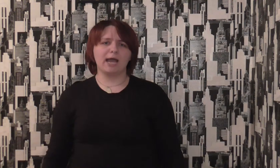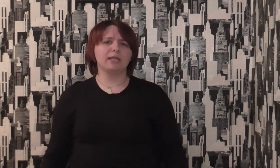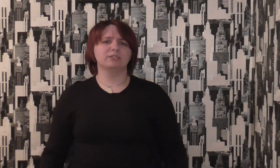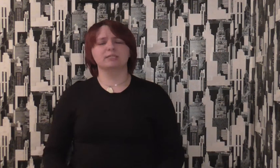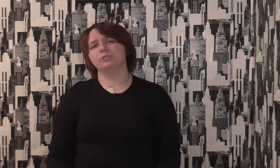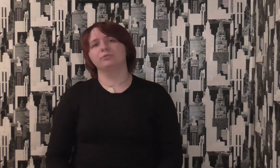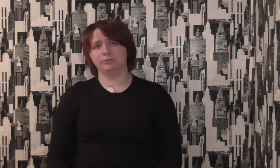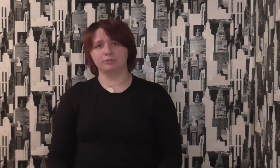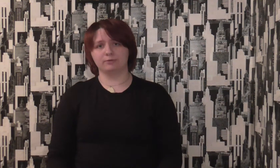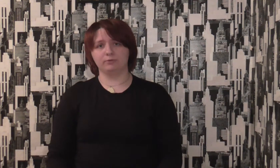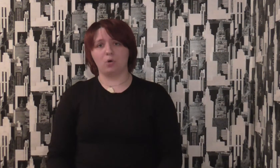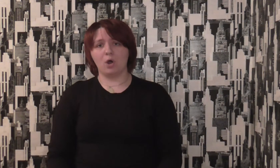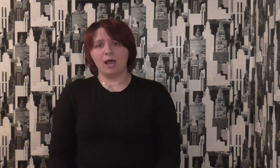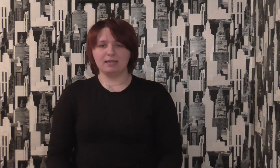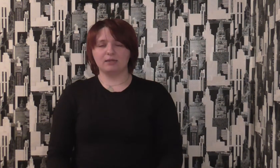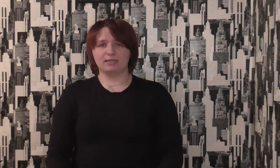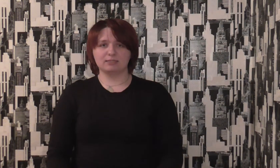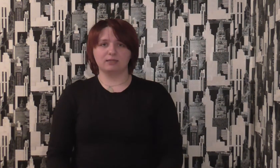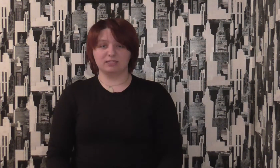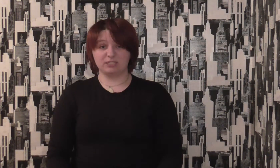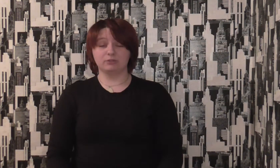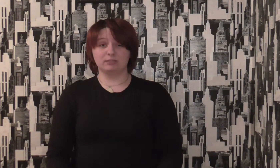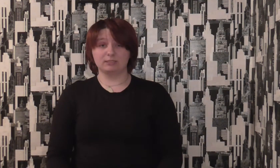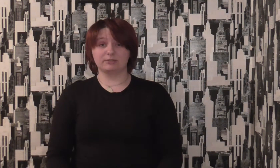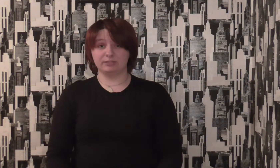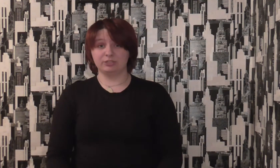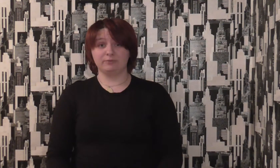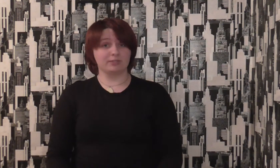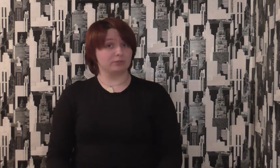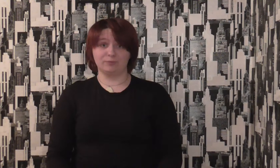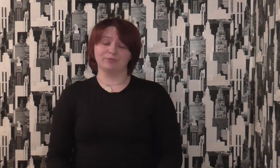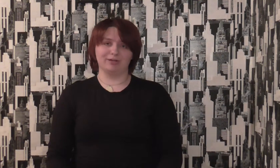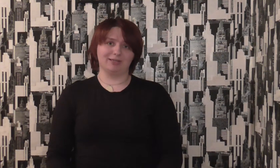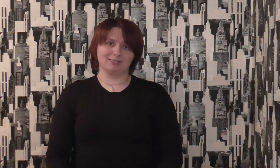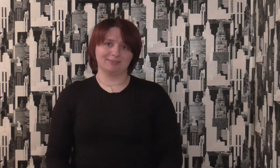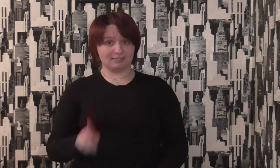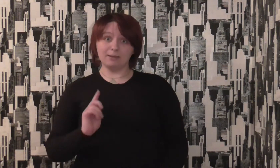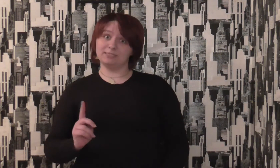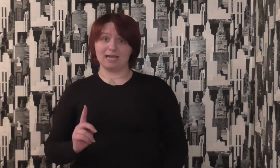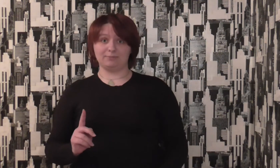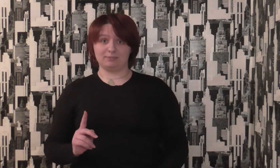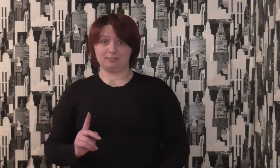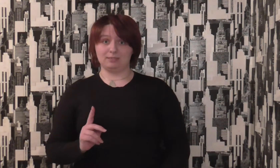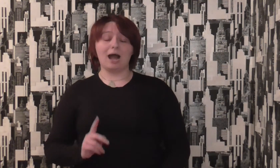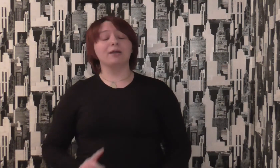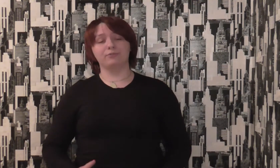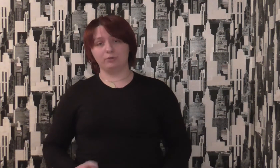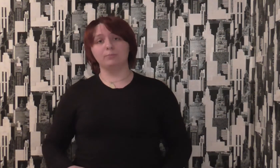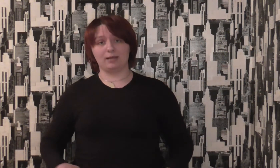I decided to reduce the flow. And I guess I continued this tradition without even realizing. Sometimes I follow back